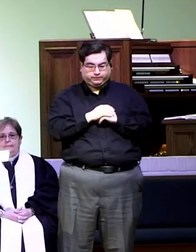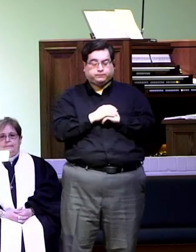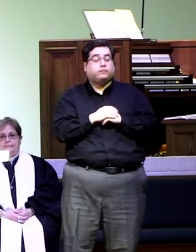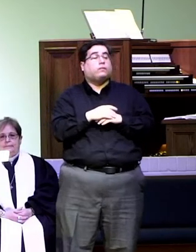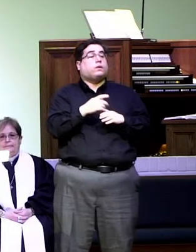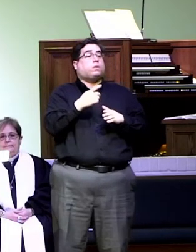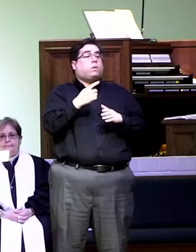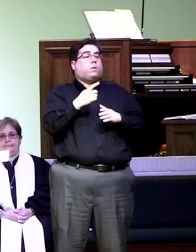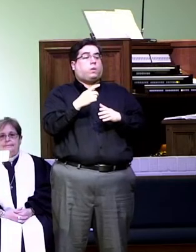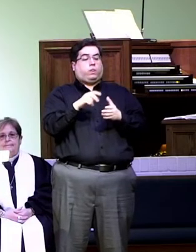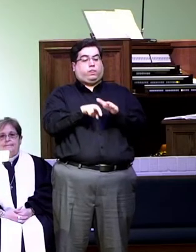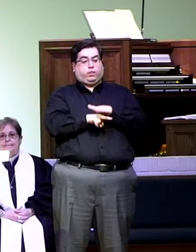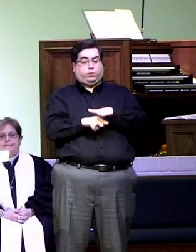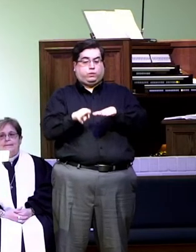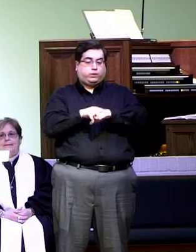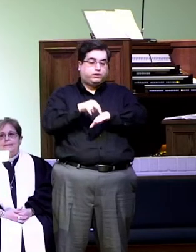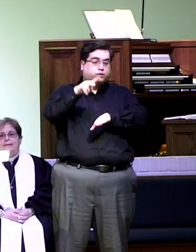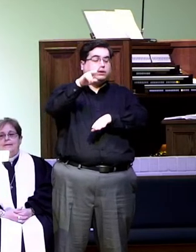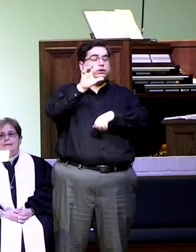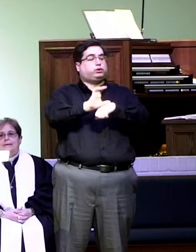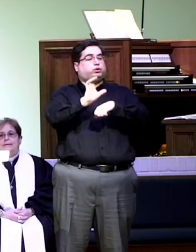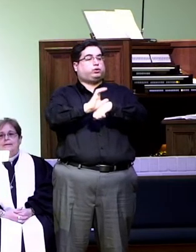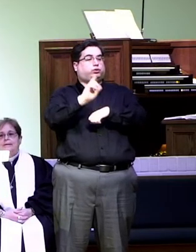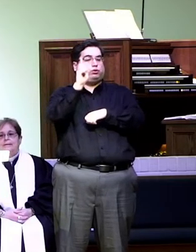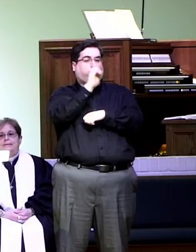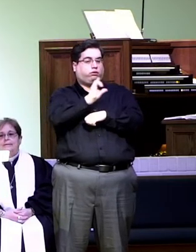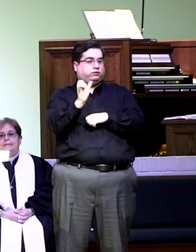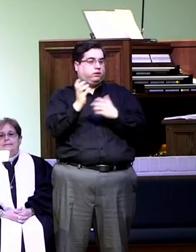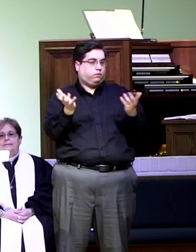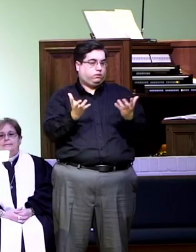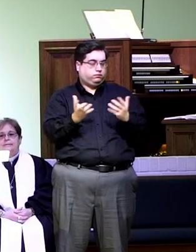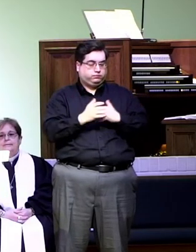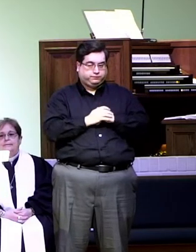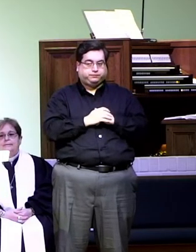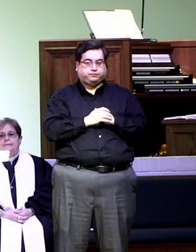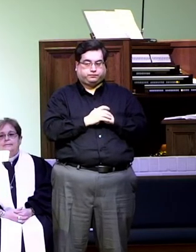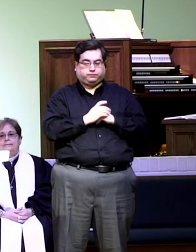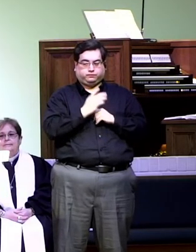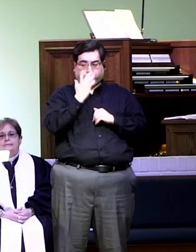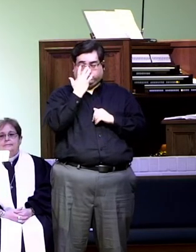What does the resurrection church look like?